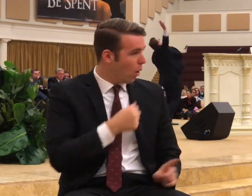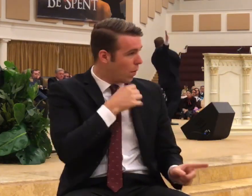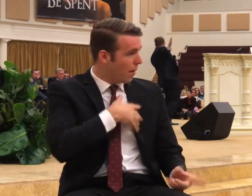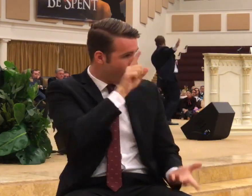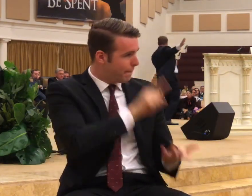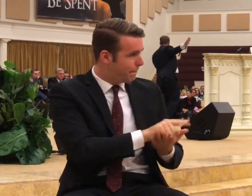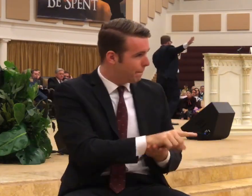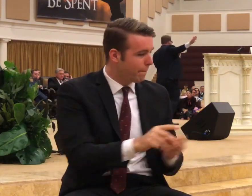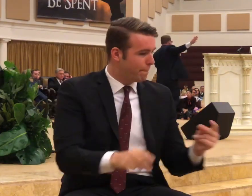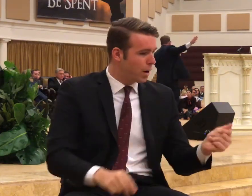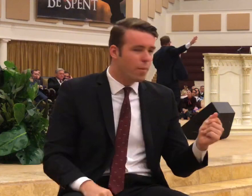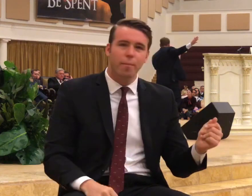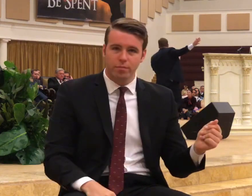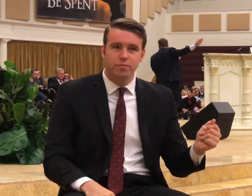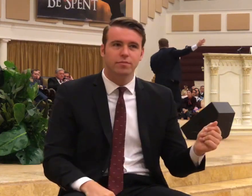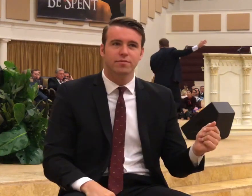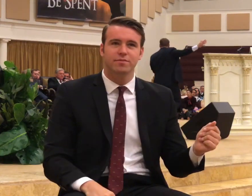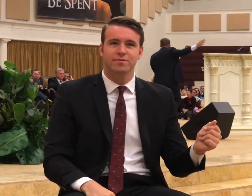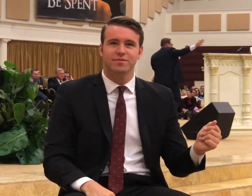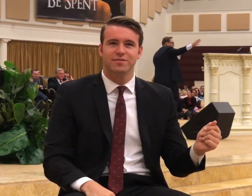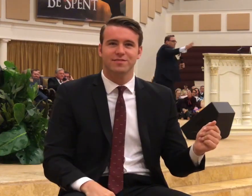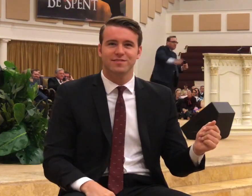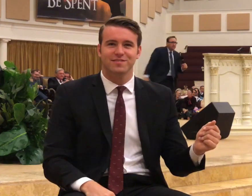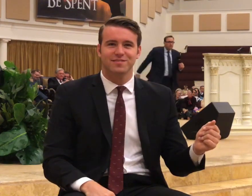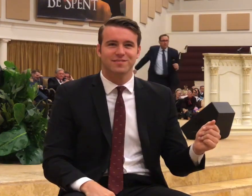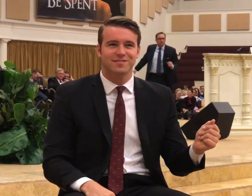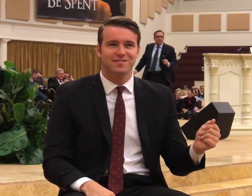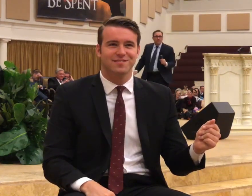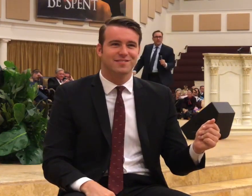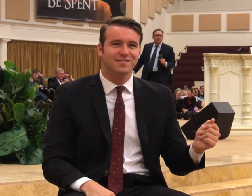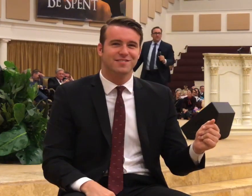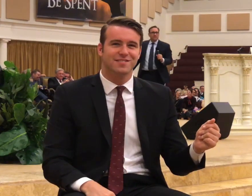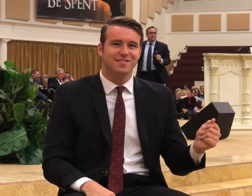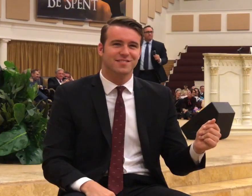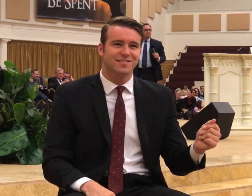her. Boom! Shakalaka.